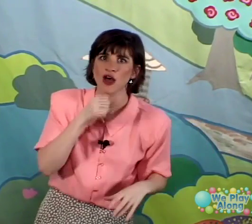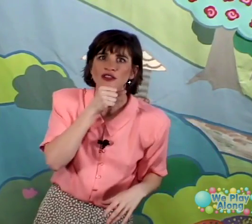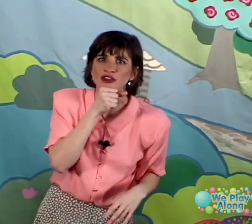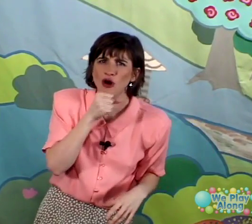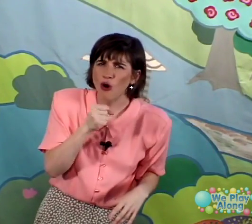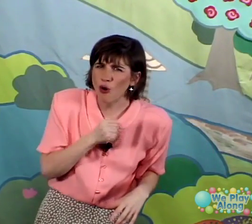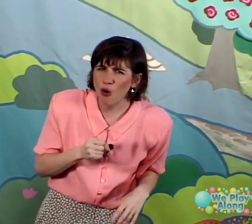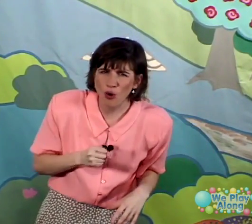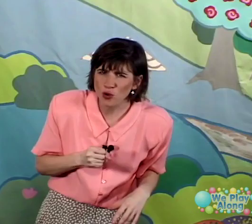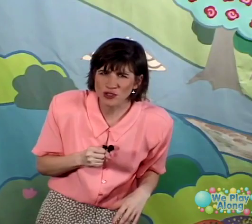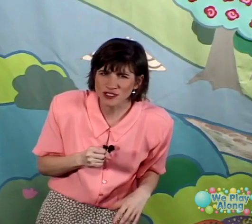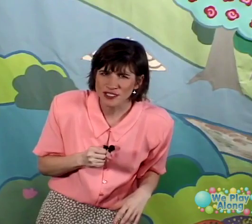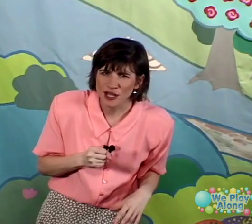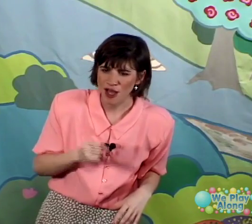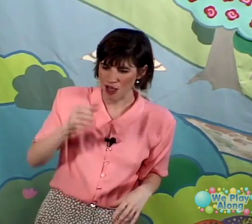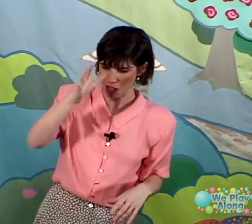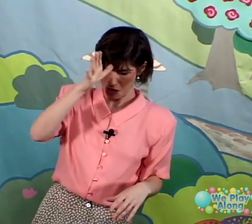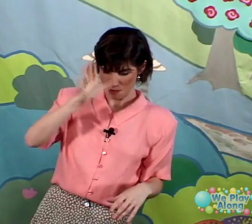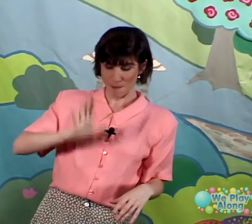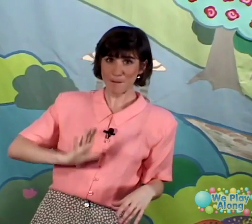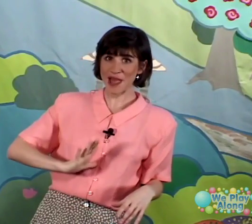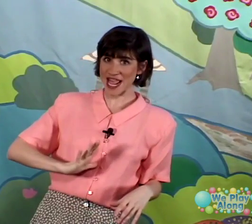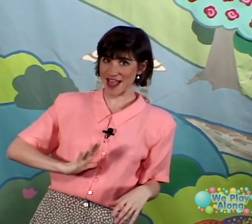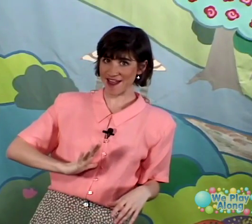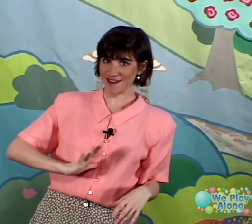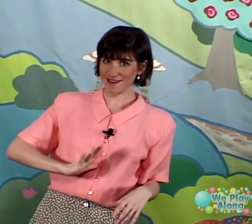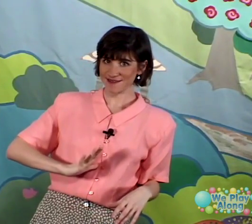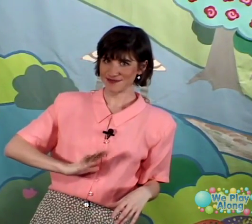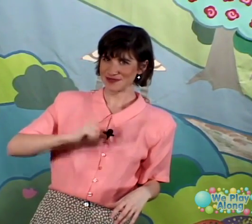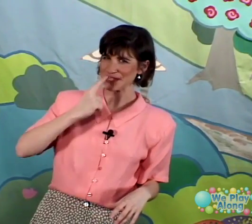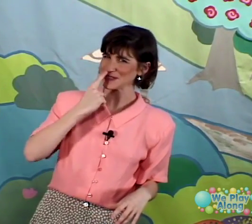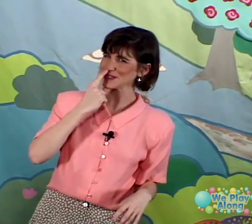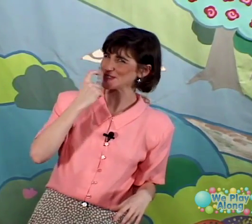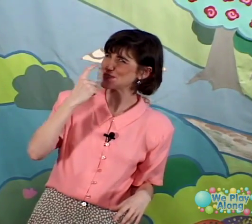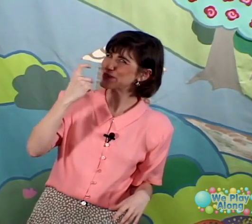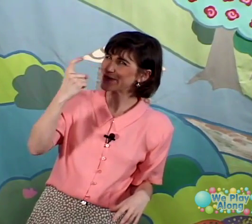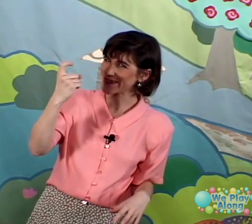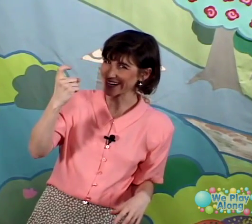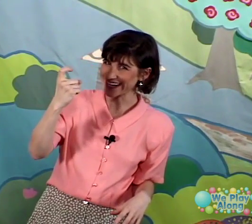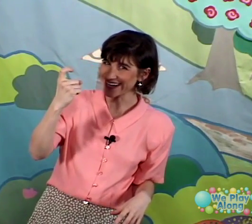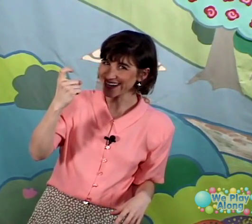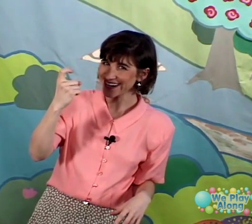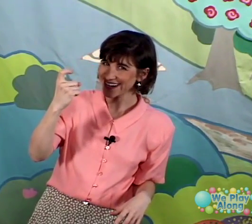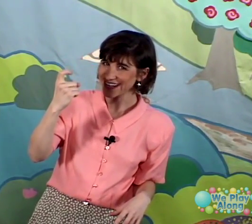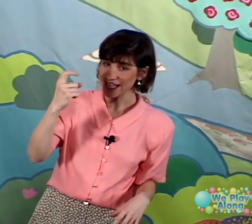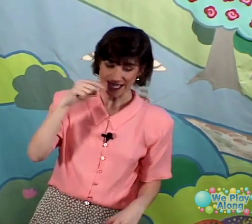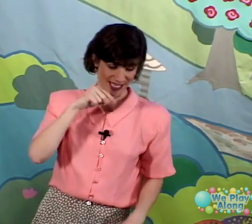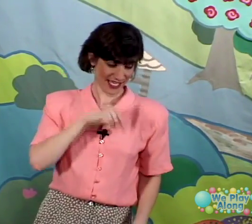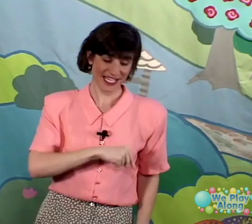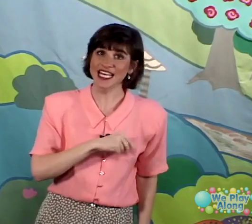The old man is snoring.